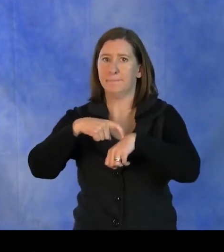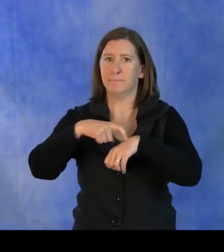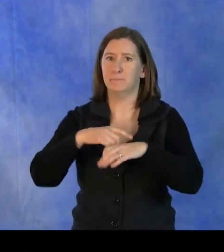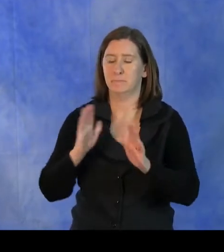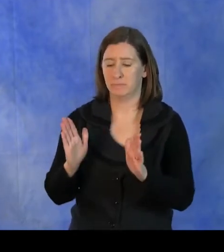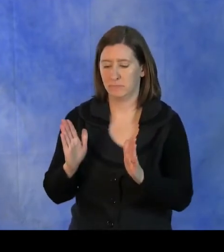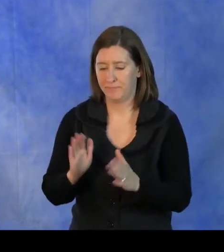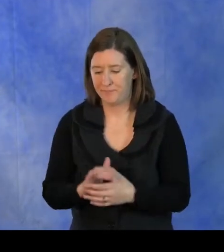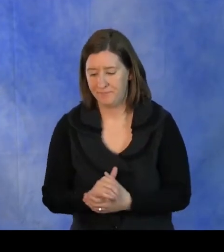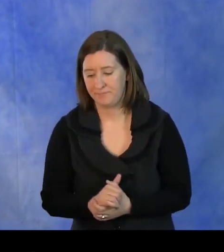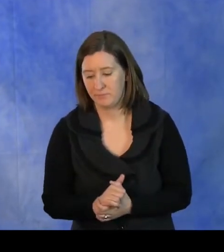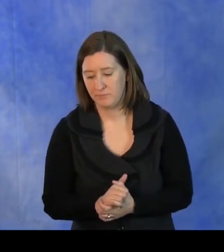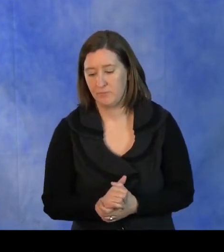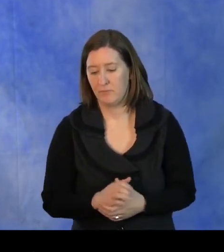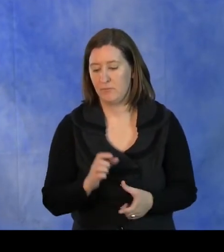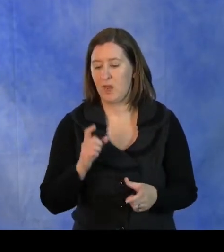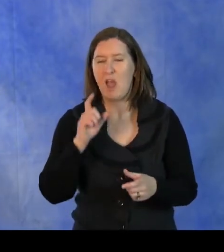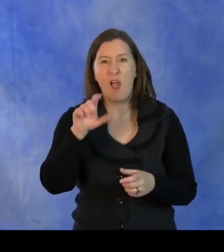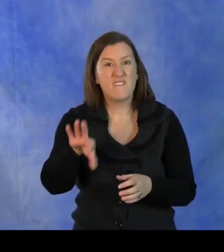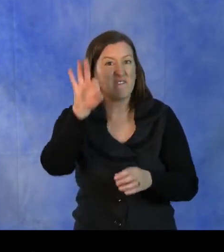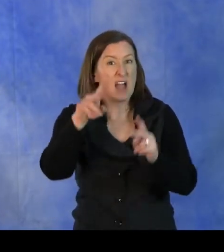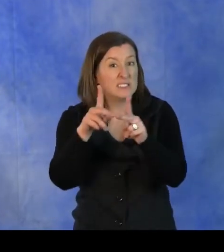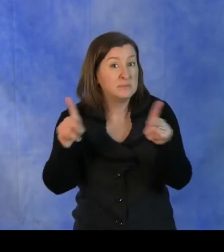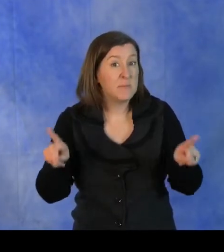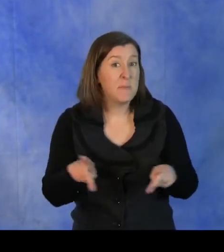after dinner I need that time.